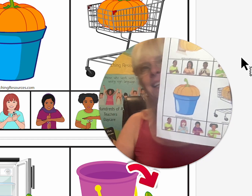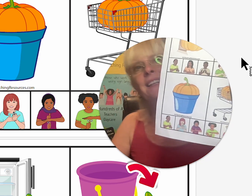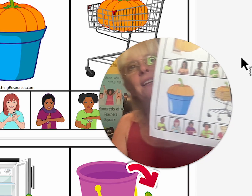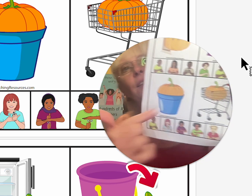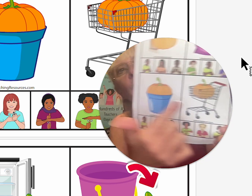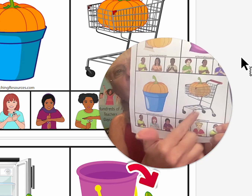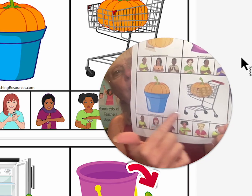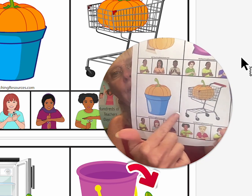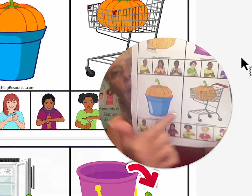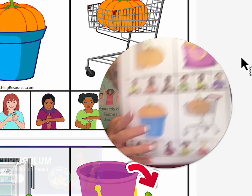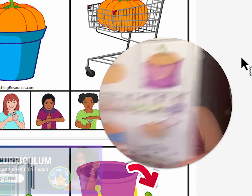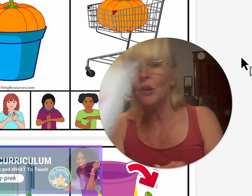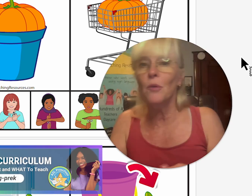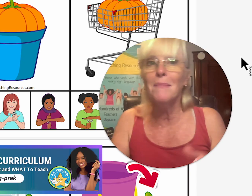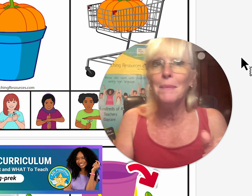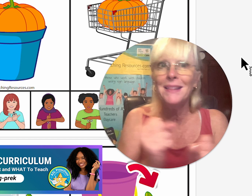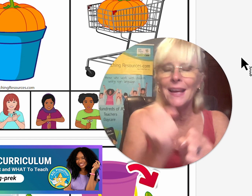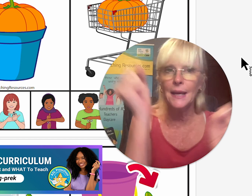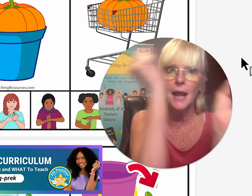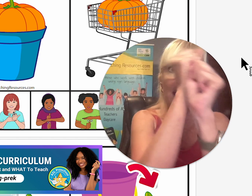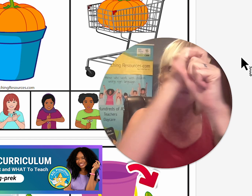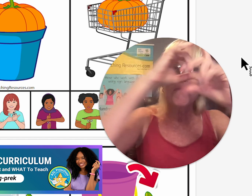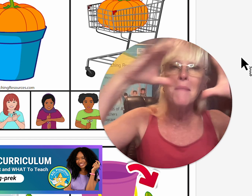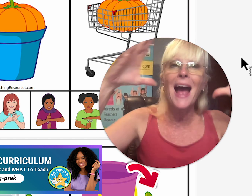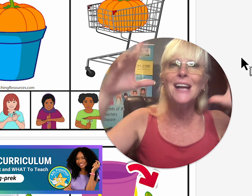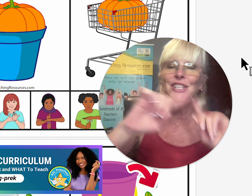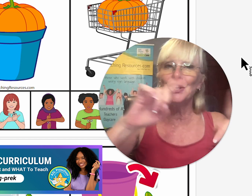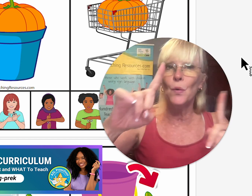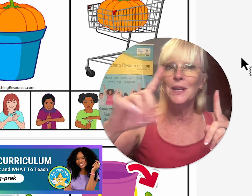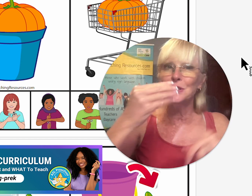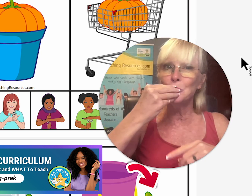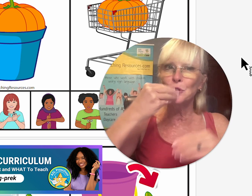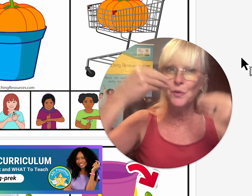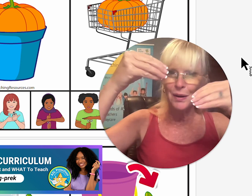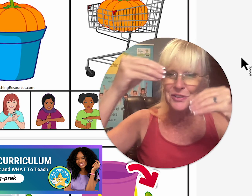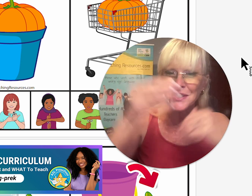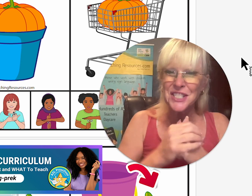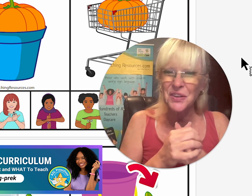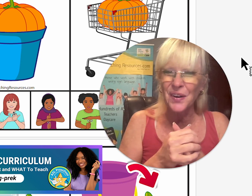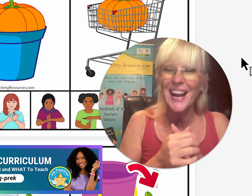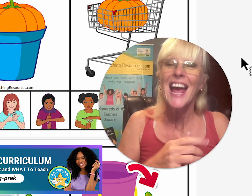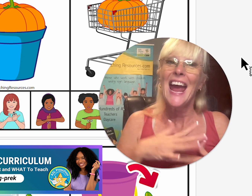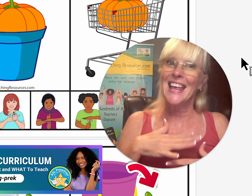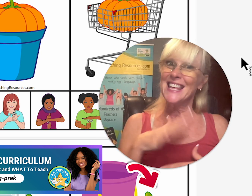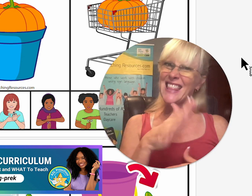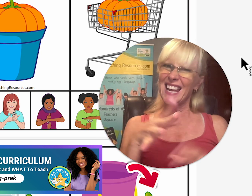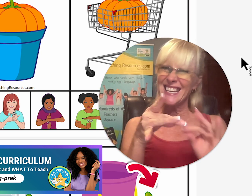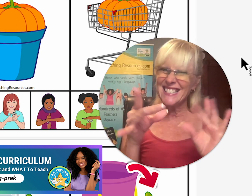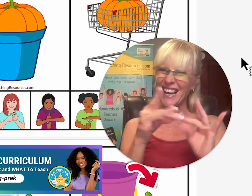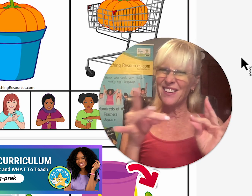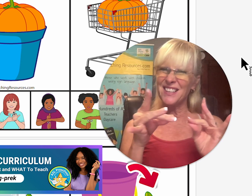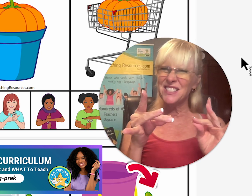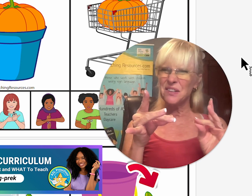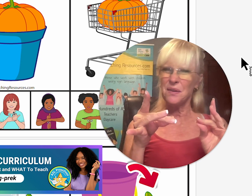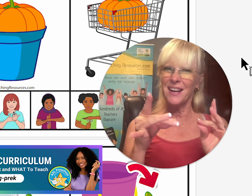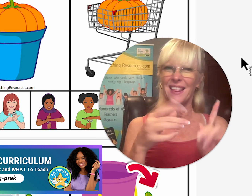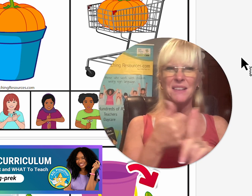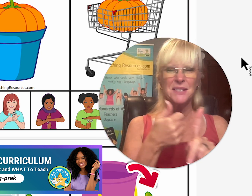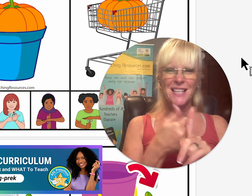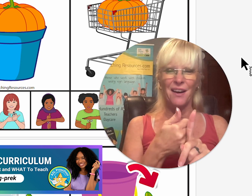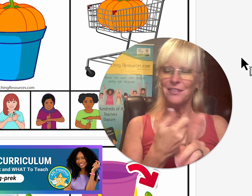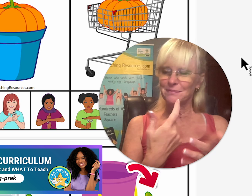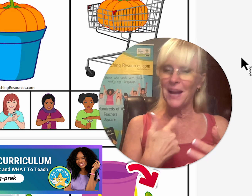is in the grocery cart. So maybe they can imagine going to the grocery store, and then they can tell a